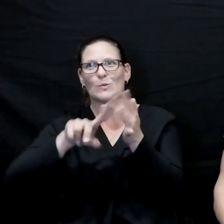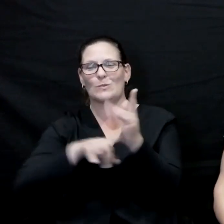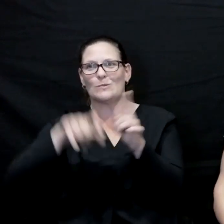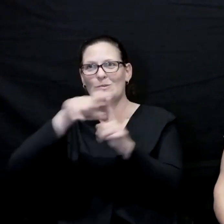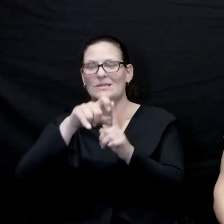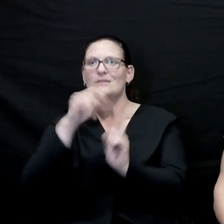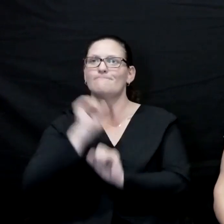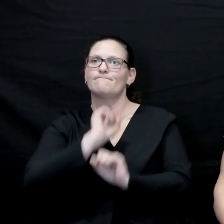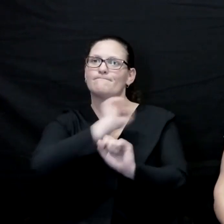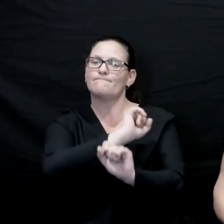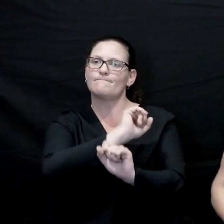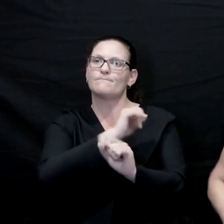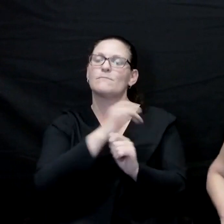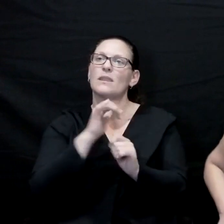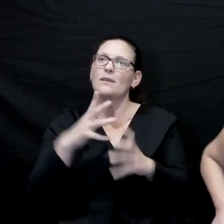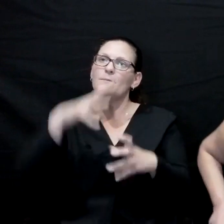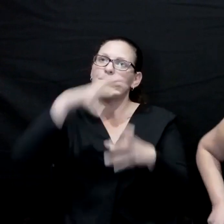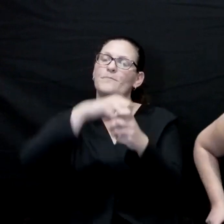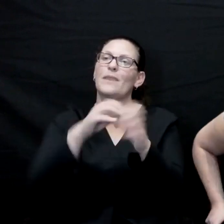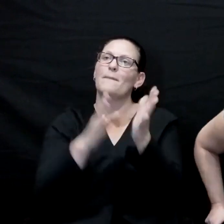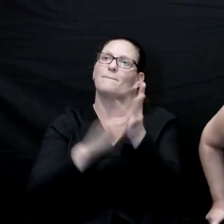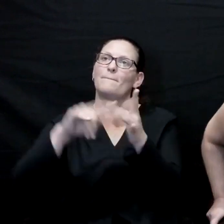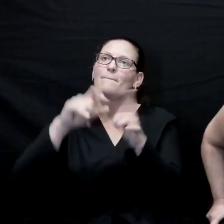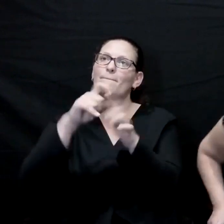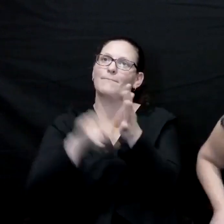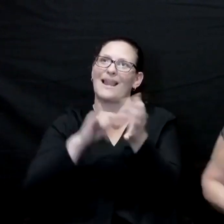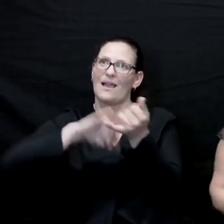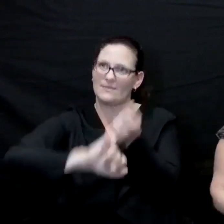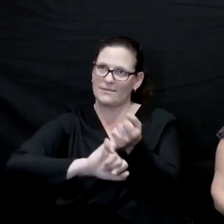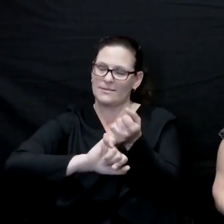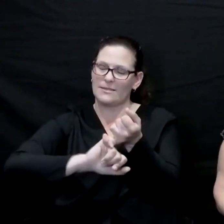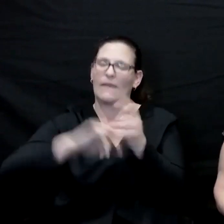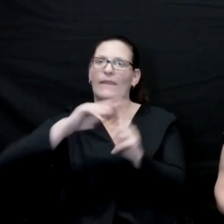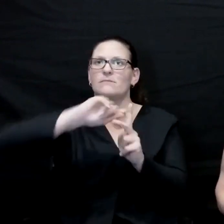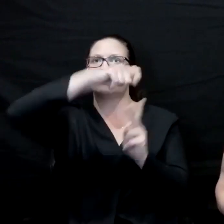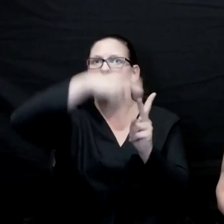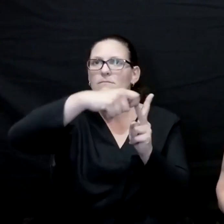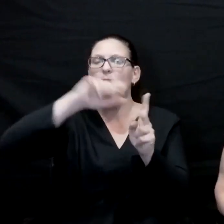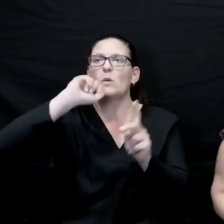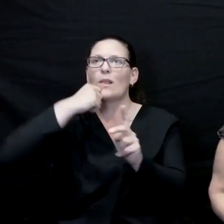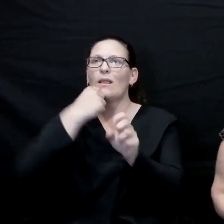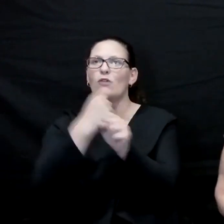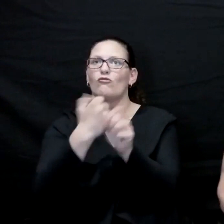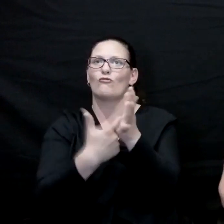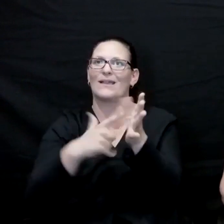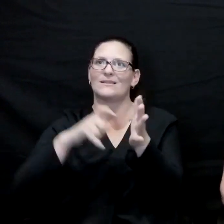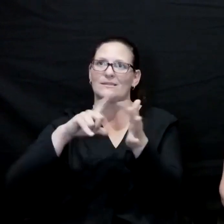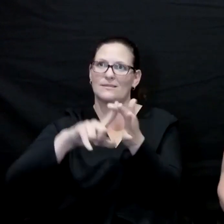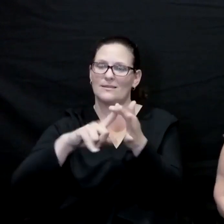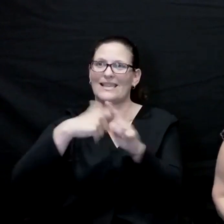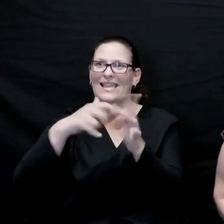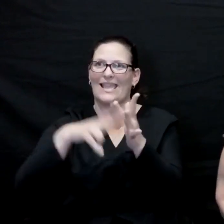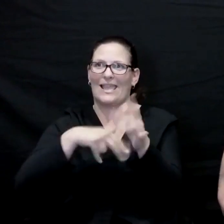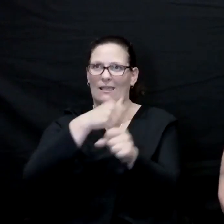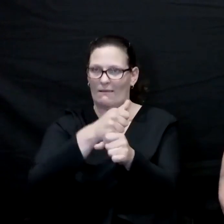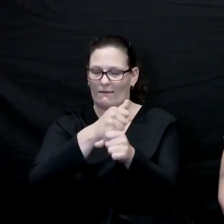hand you over to Rita now. Rita will be followed by Grace King, and then we'll take questions. So over to you, Rita. Thank